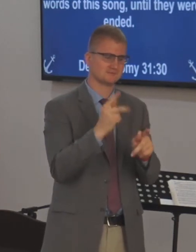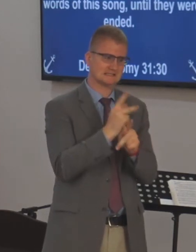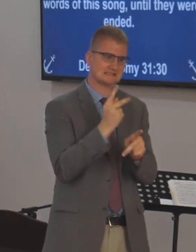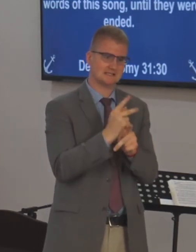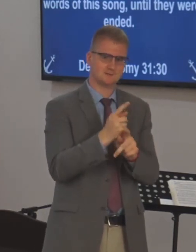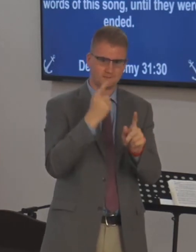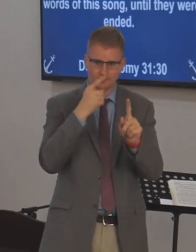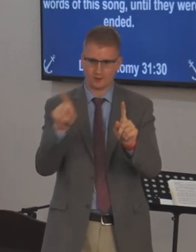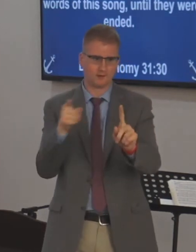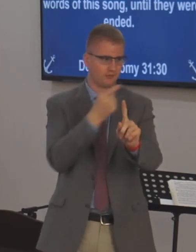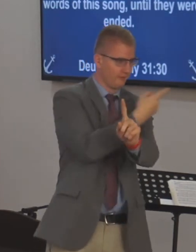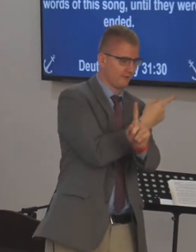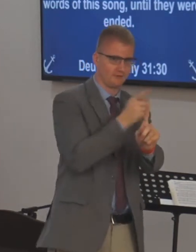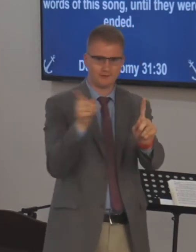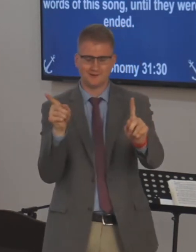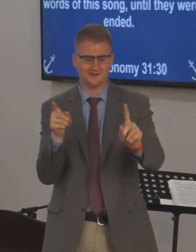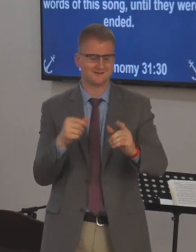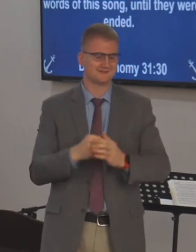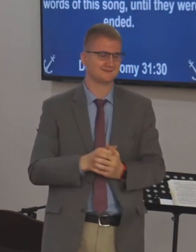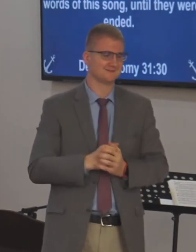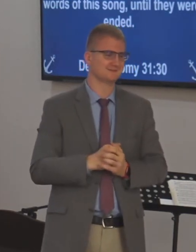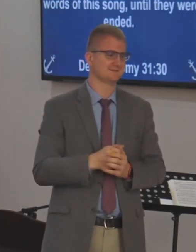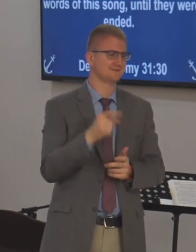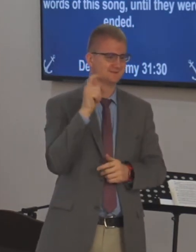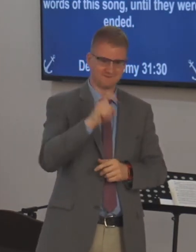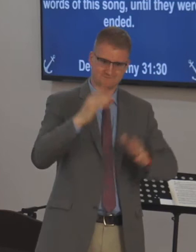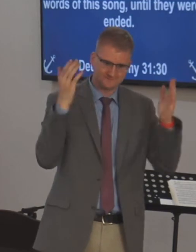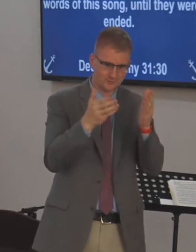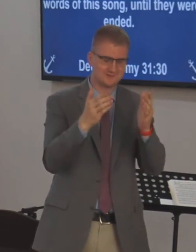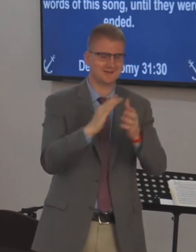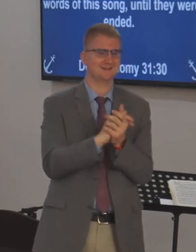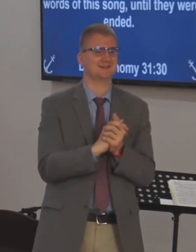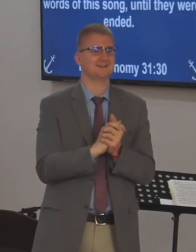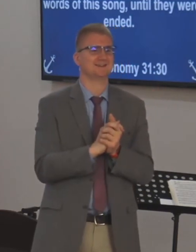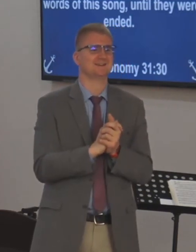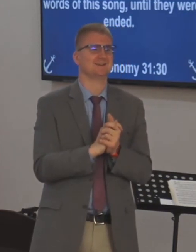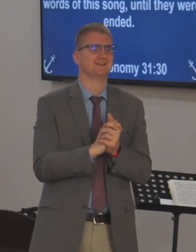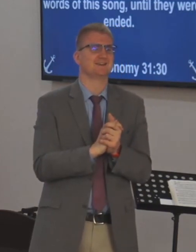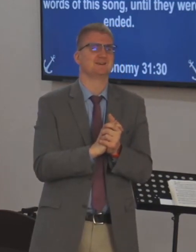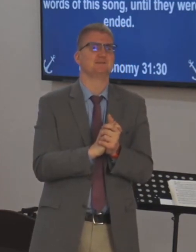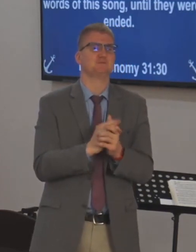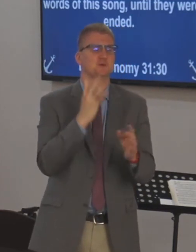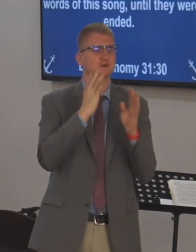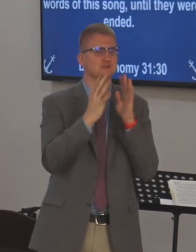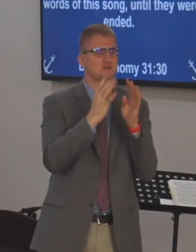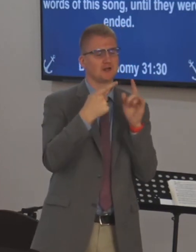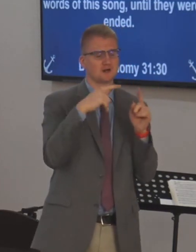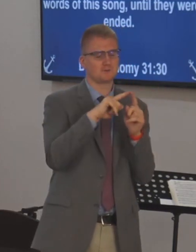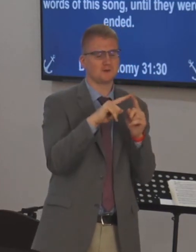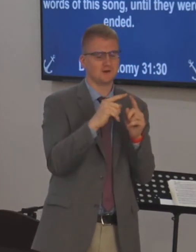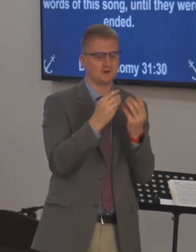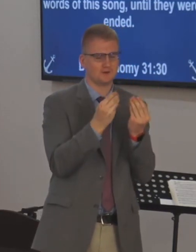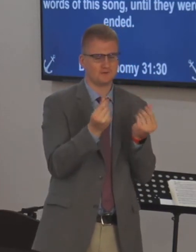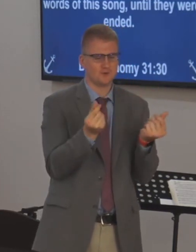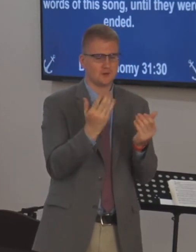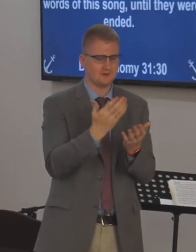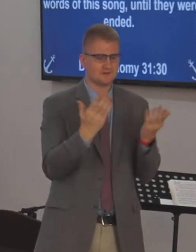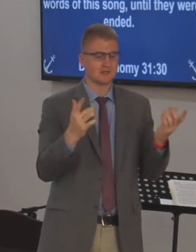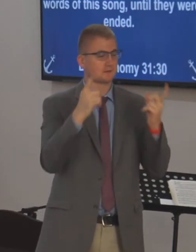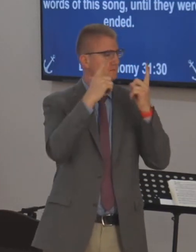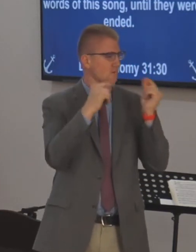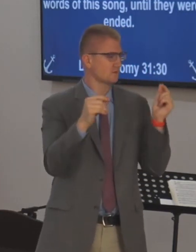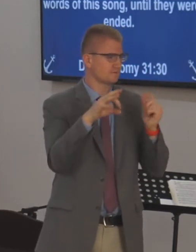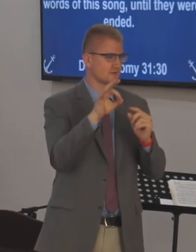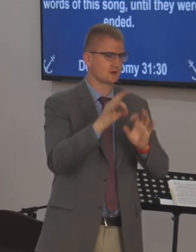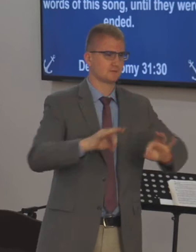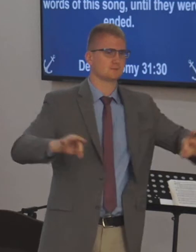the song to give you some faith, because it's going to talk about some things that Moses thinks are very important.